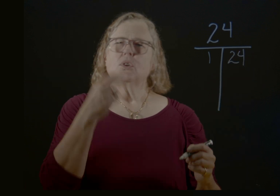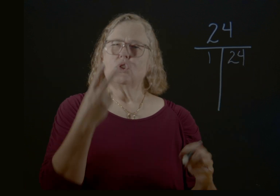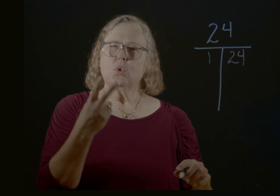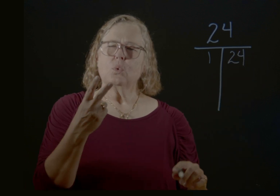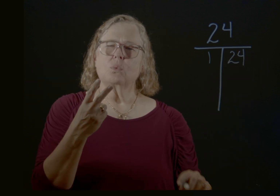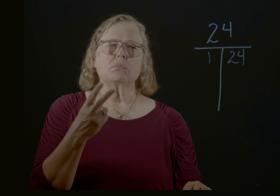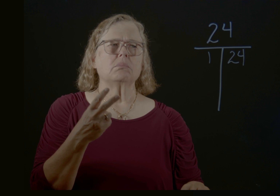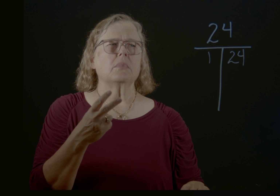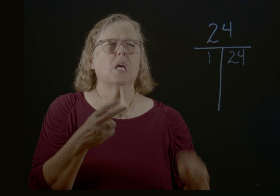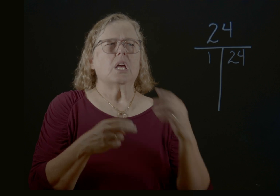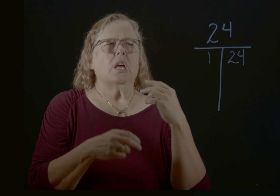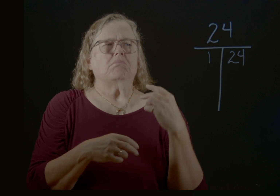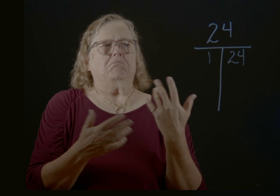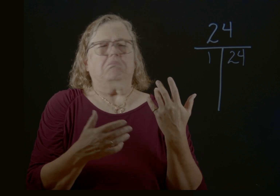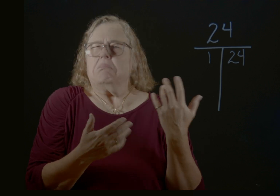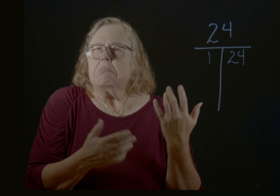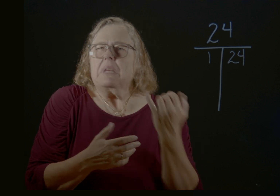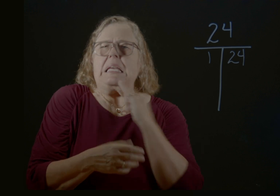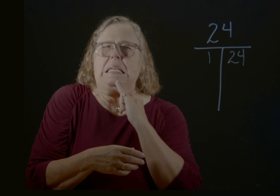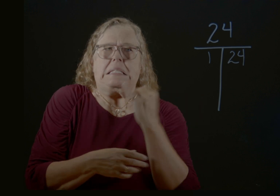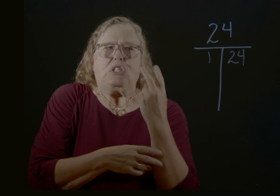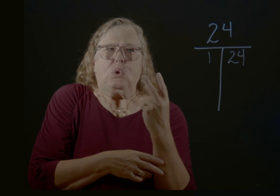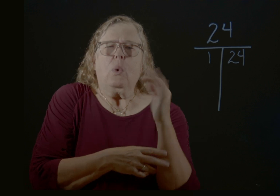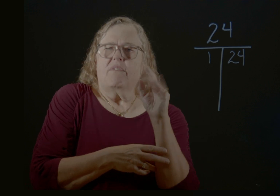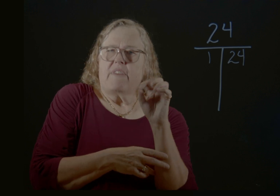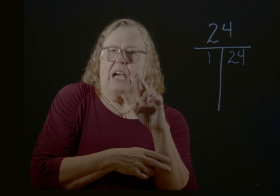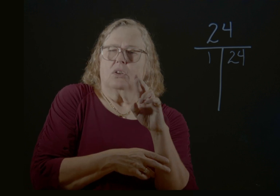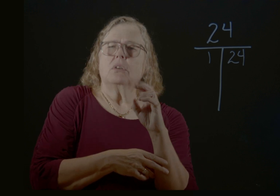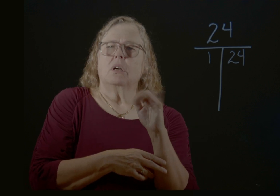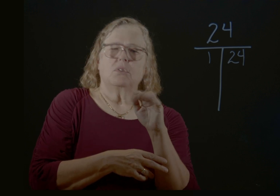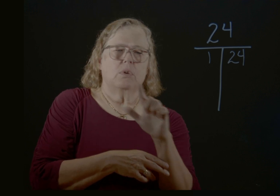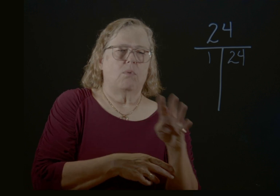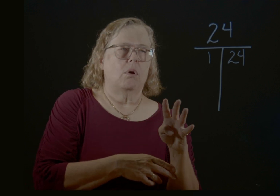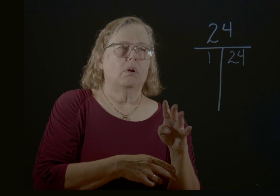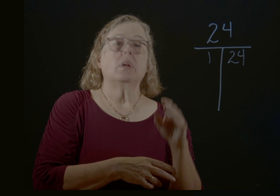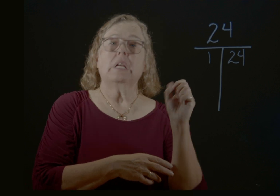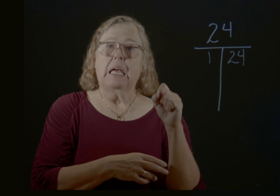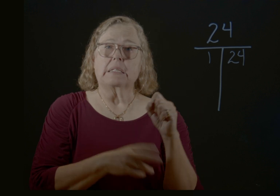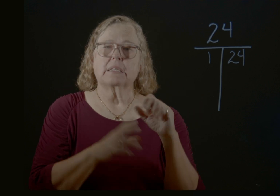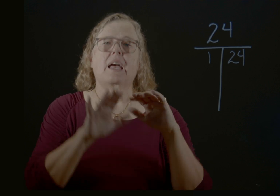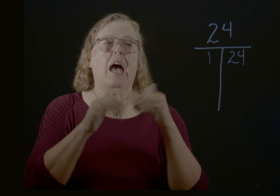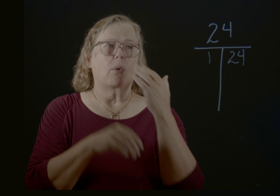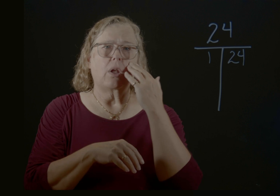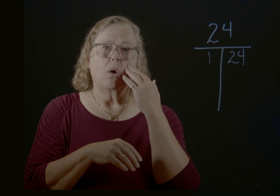What about 2? I don't know. Is 2 a factor of 24? Yes. And how do I know that for